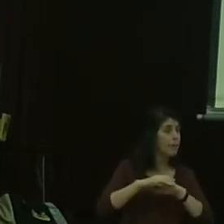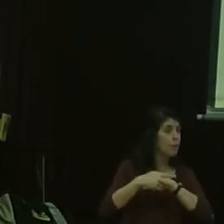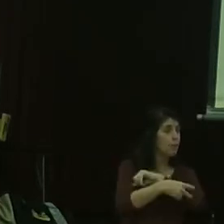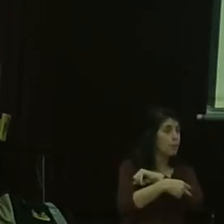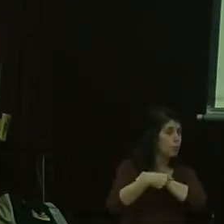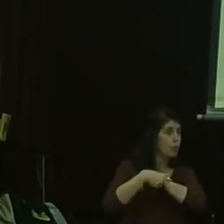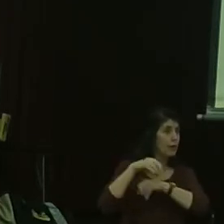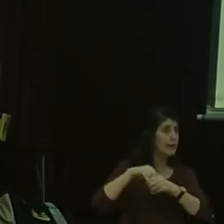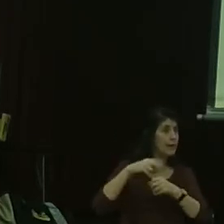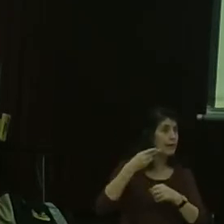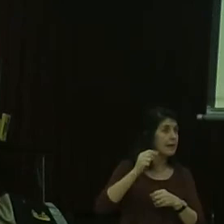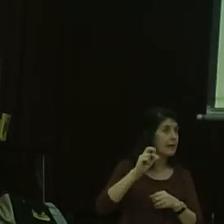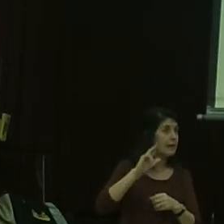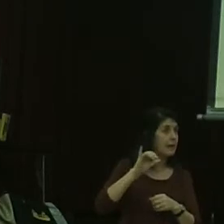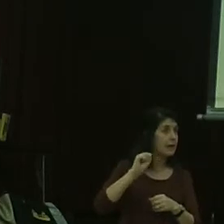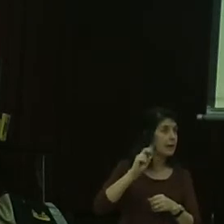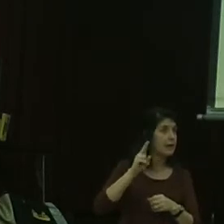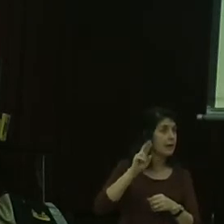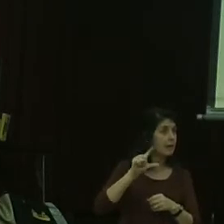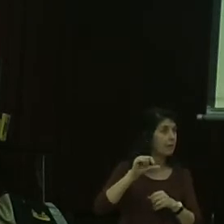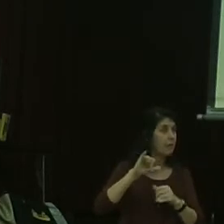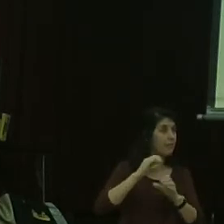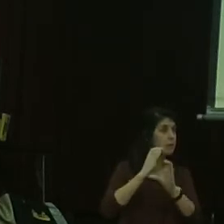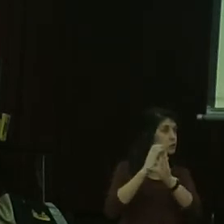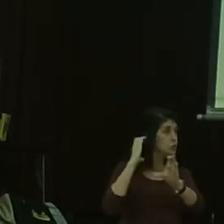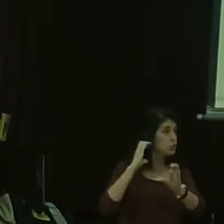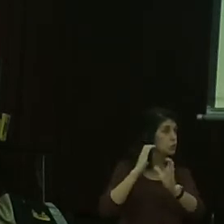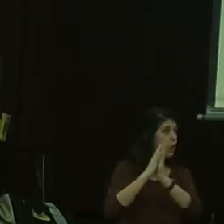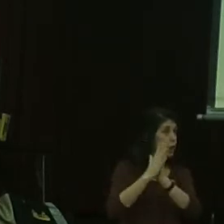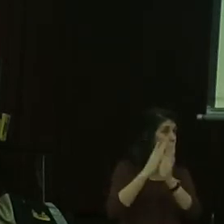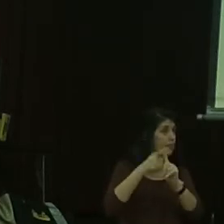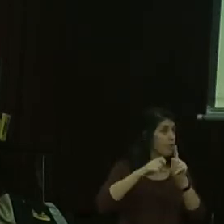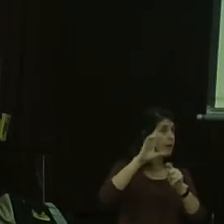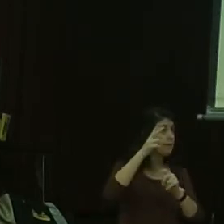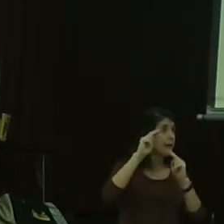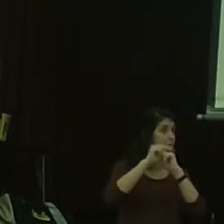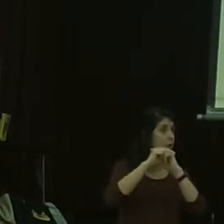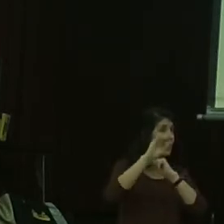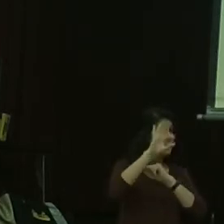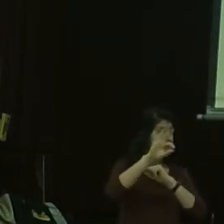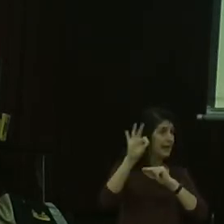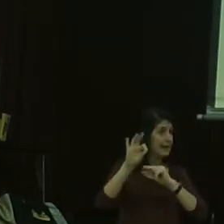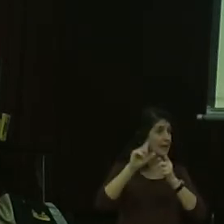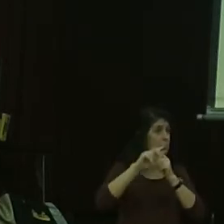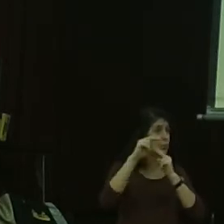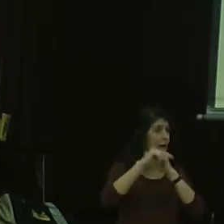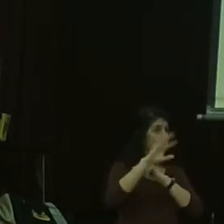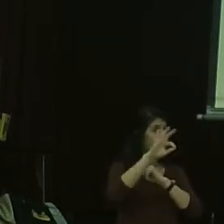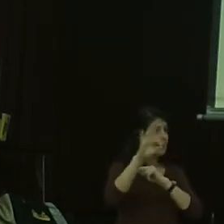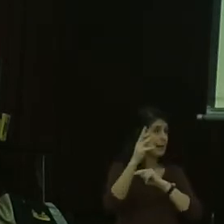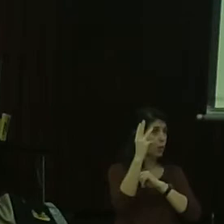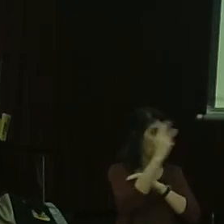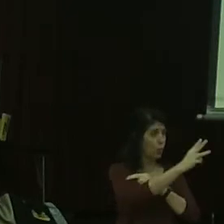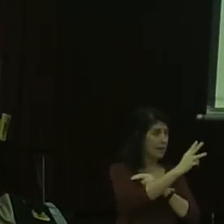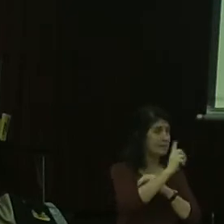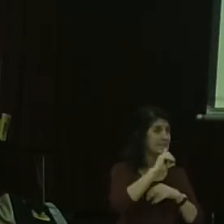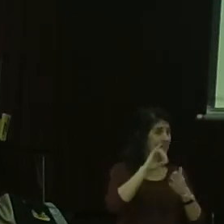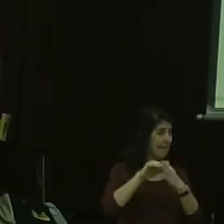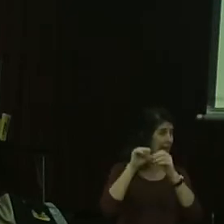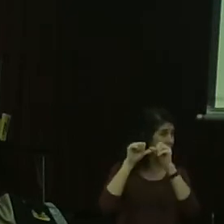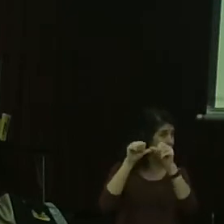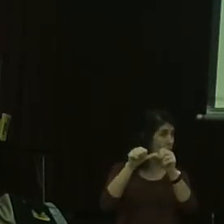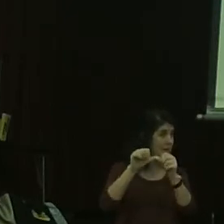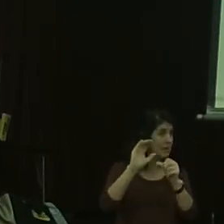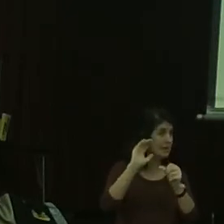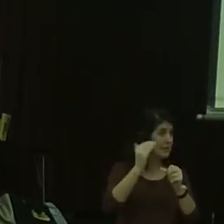Harrisburg diverted truck traffic from Highway 99 East to 99 West. And I wonder if that's a permanent, there seemed